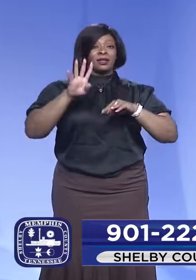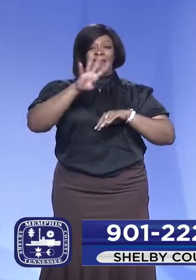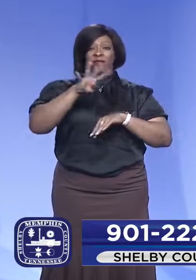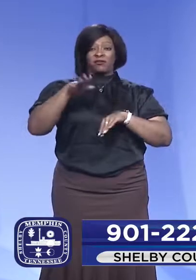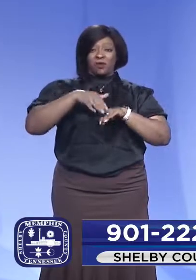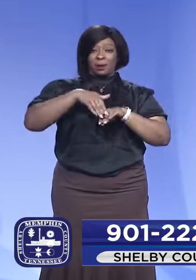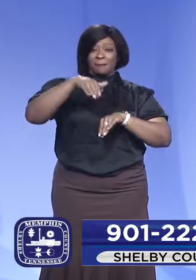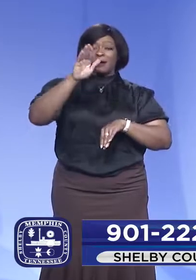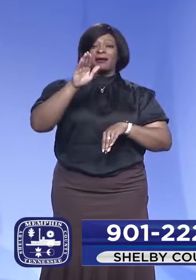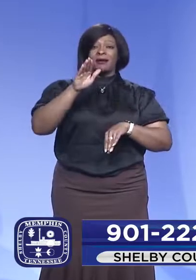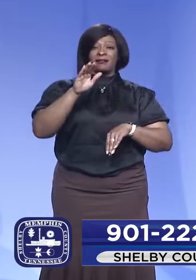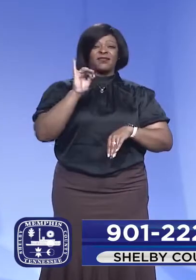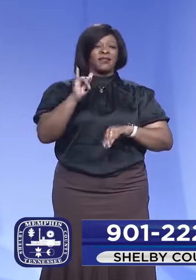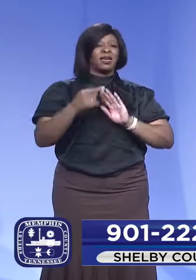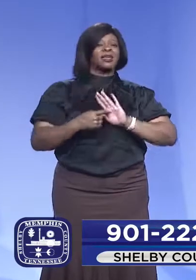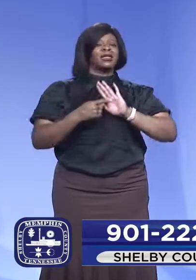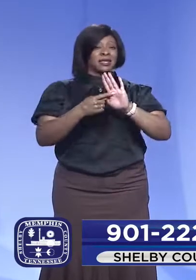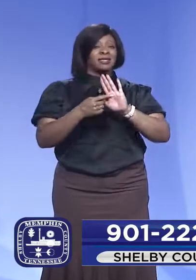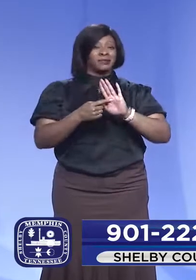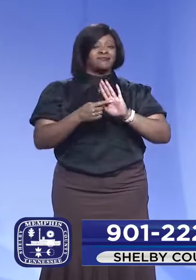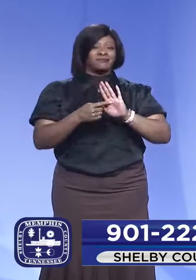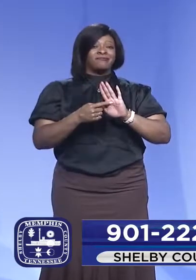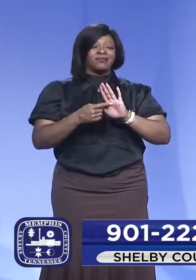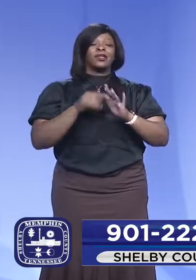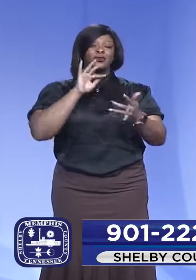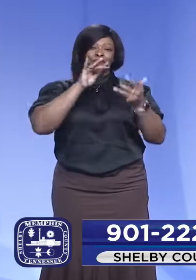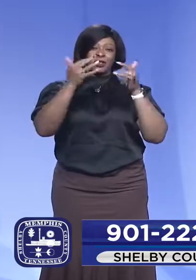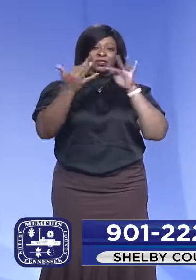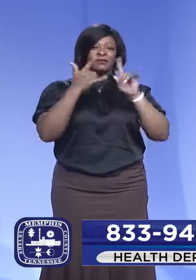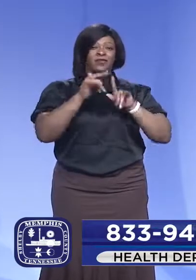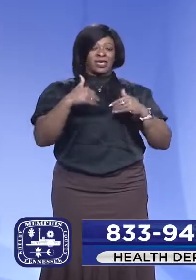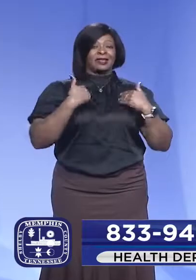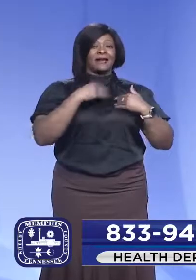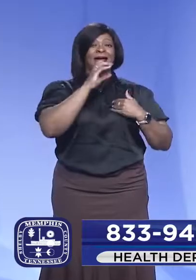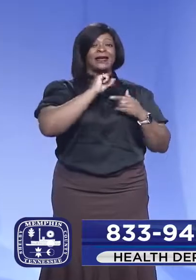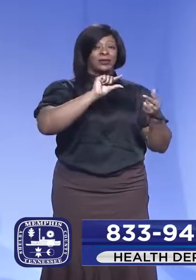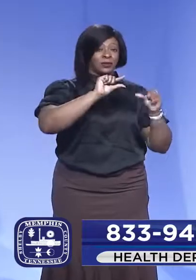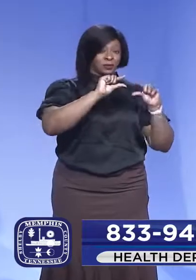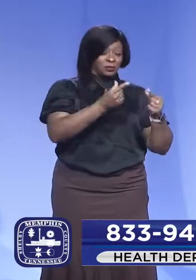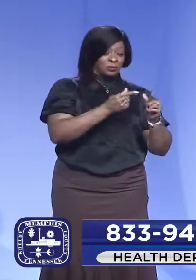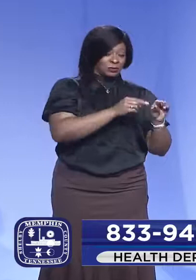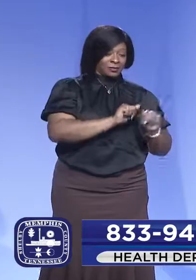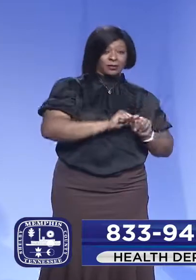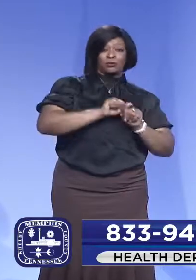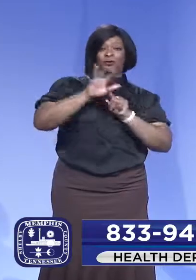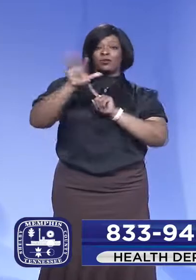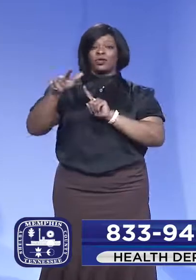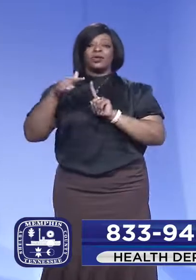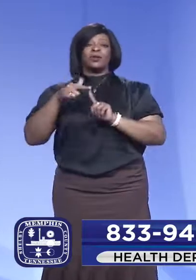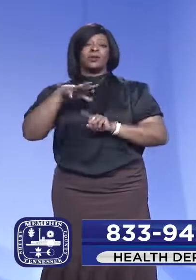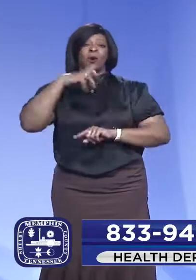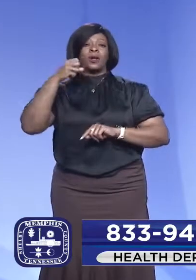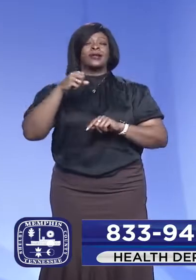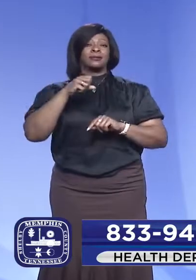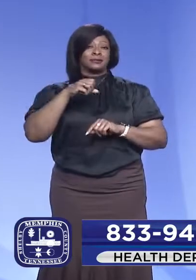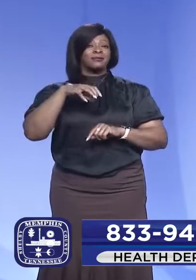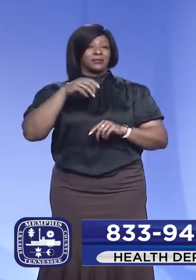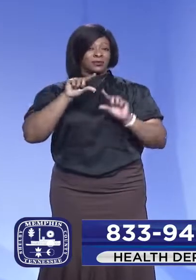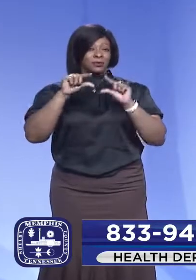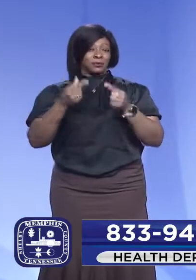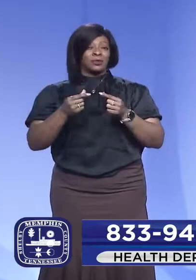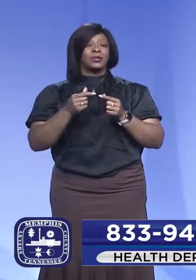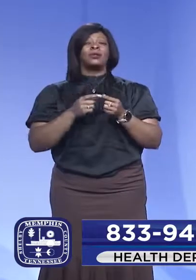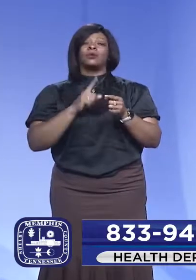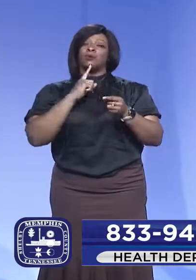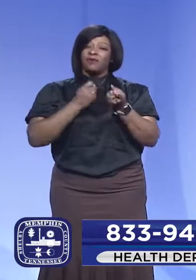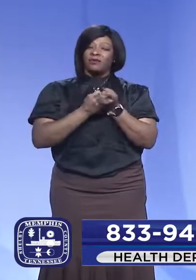44, and that indicates to us that there is transmission from that younger age group to the older age group, and so it reinforces the